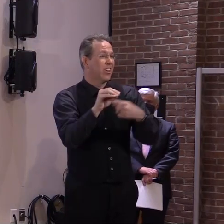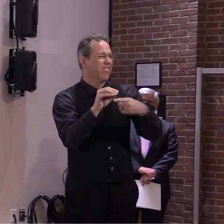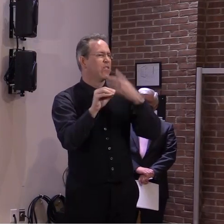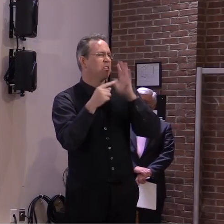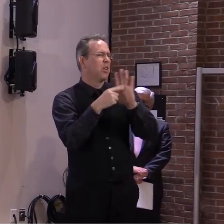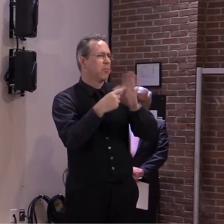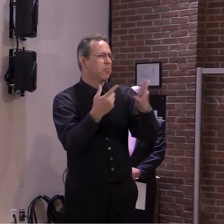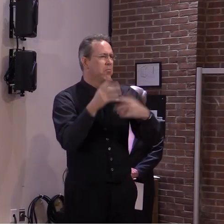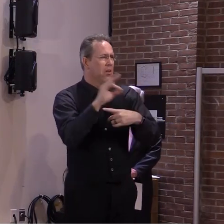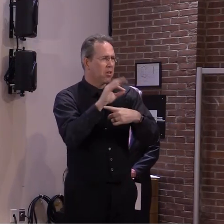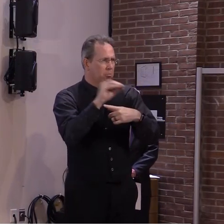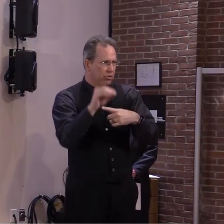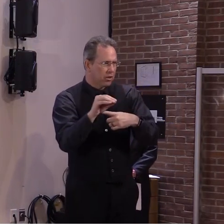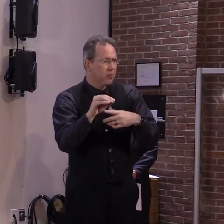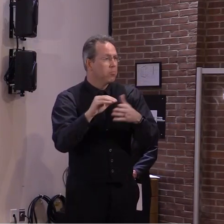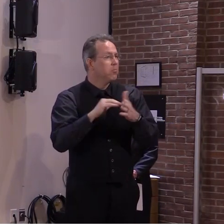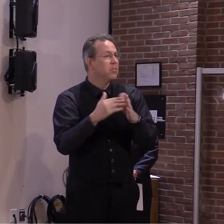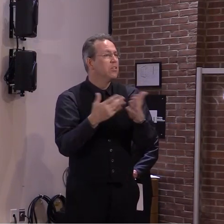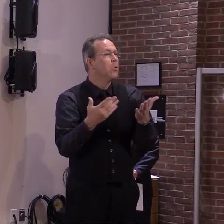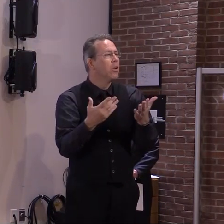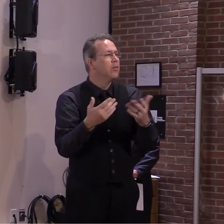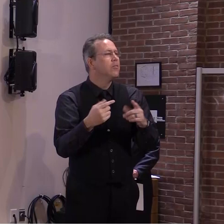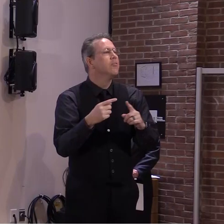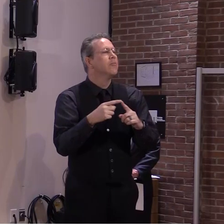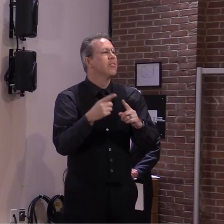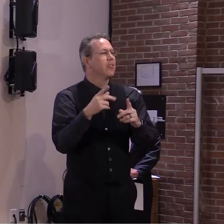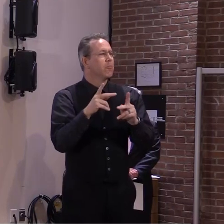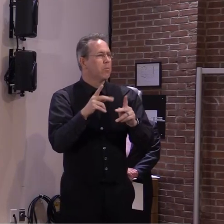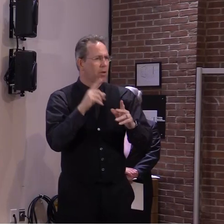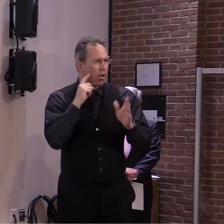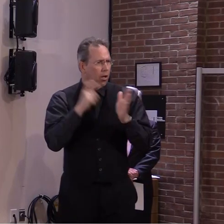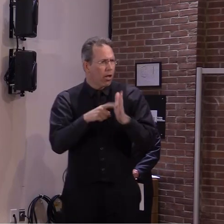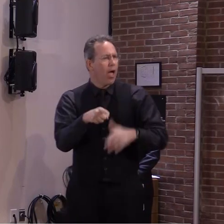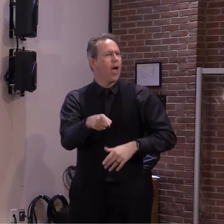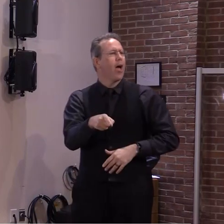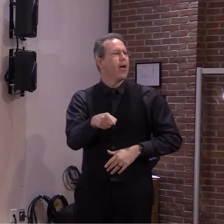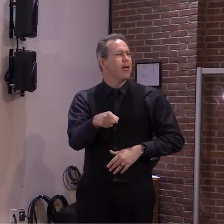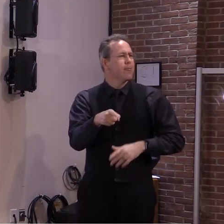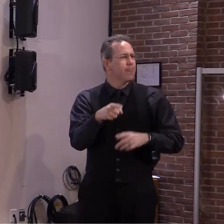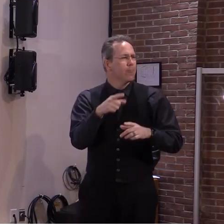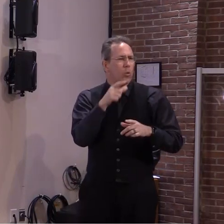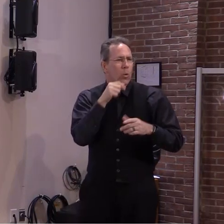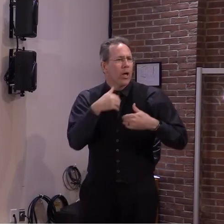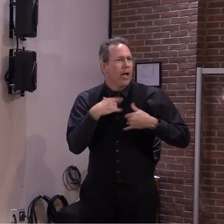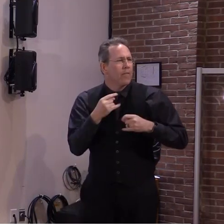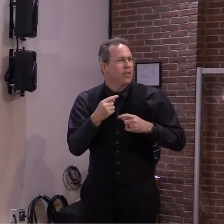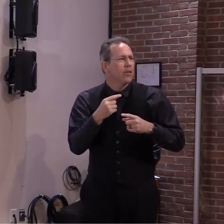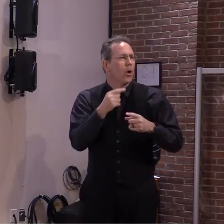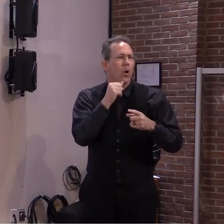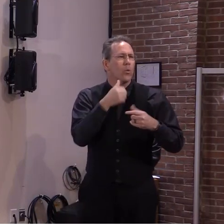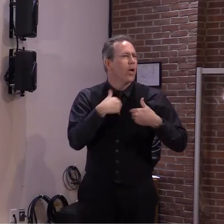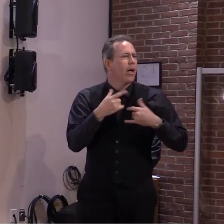based on vaccination status will be higher than very small. Some of this is